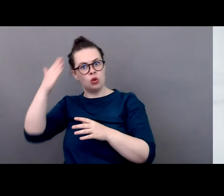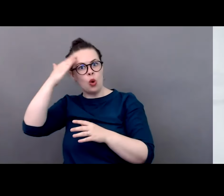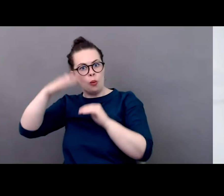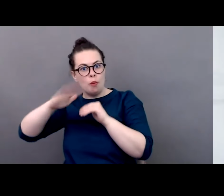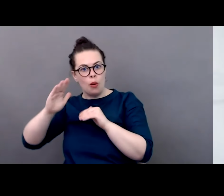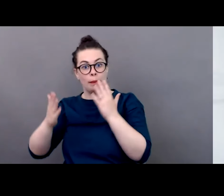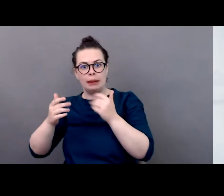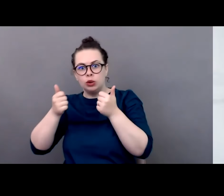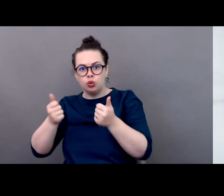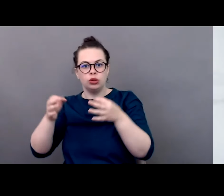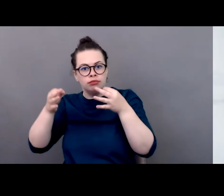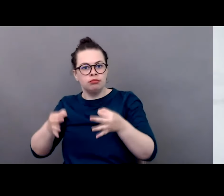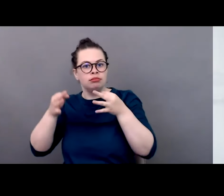decision.